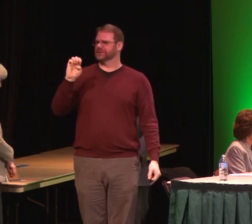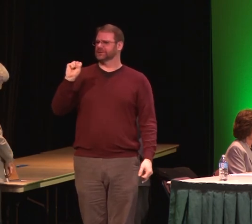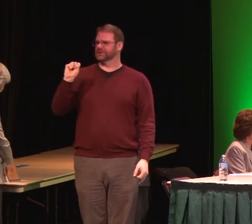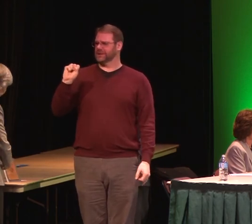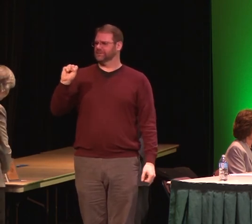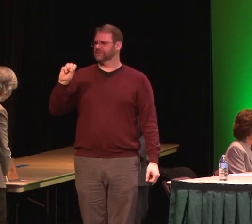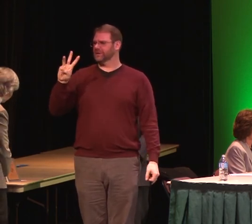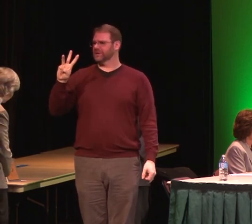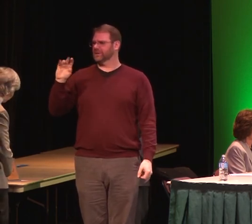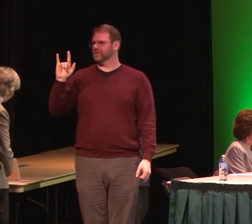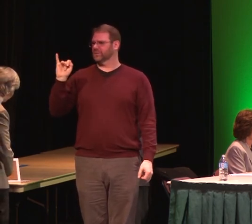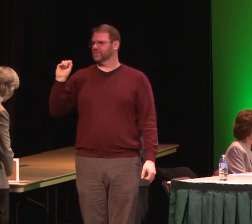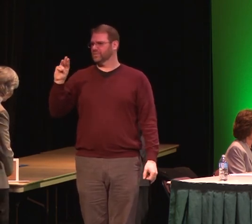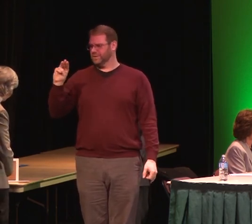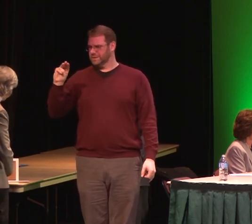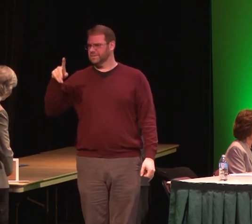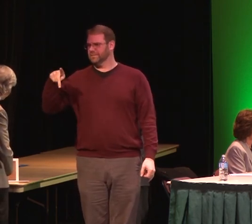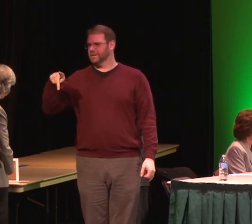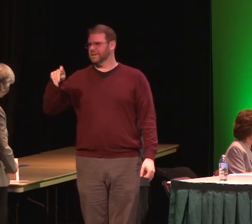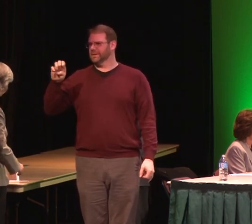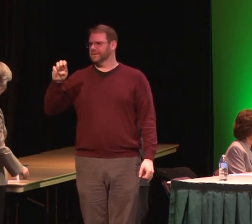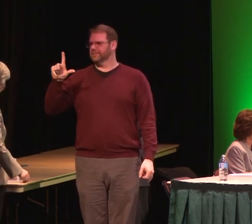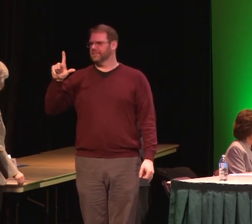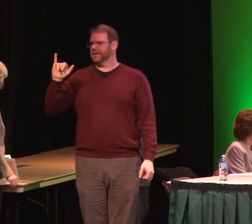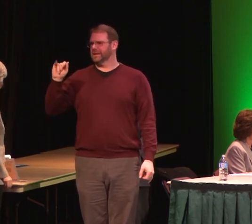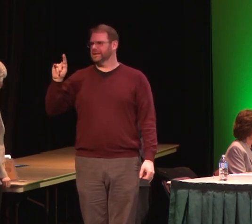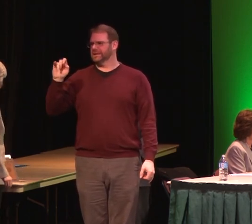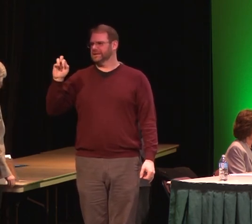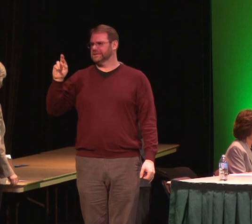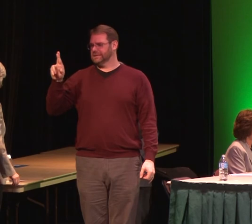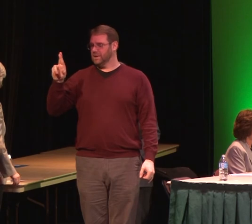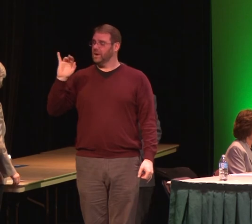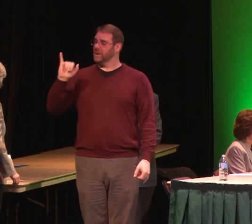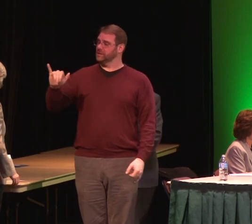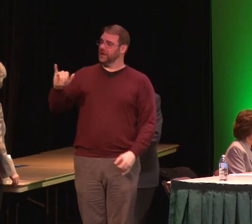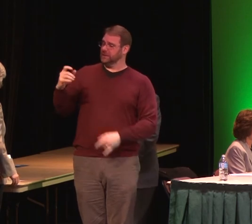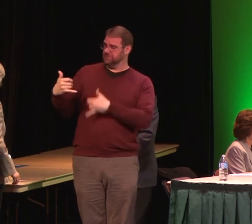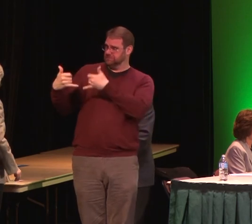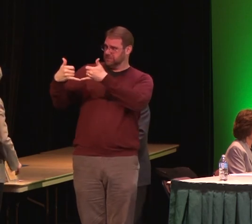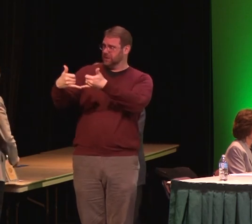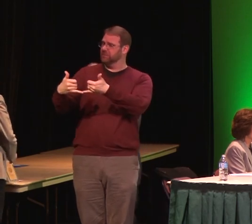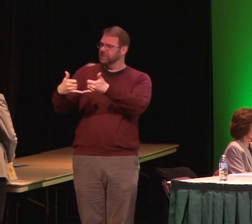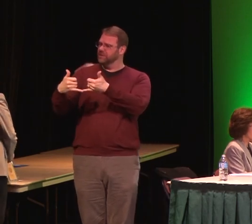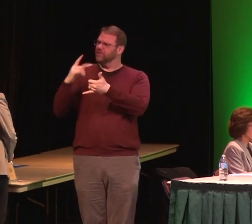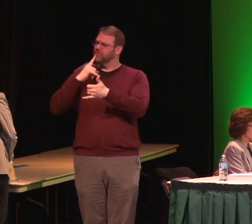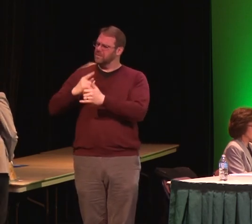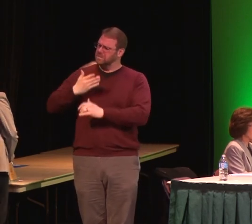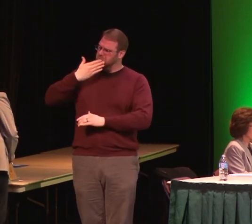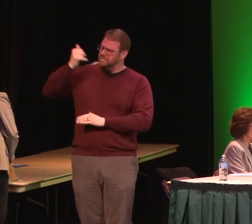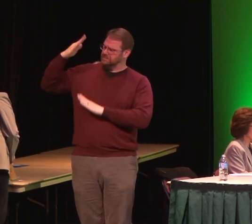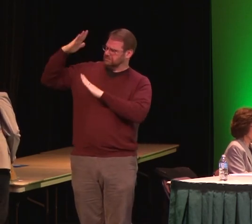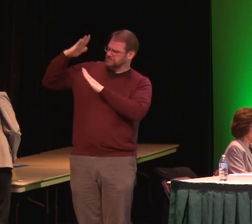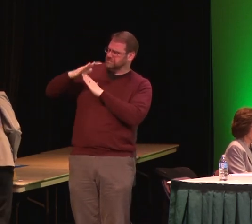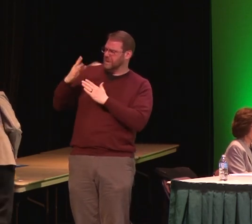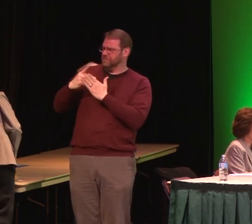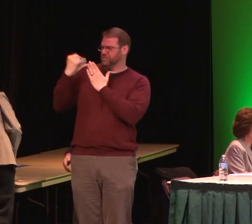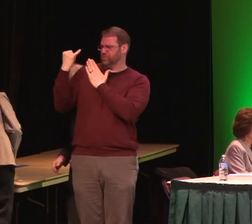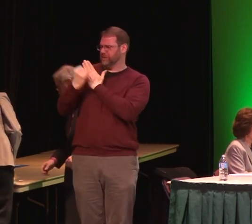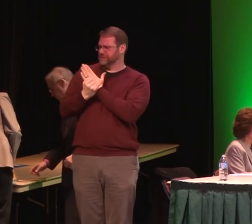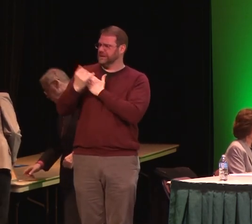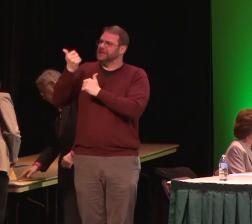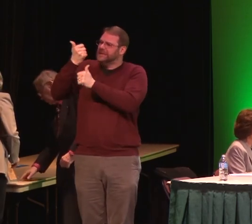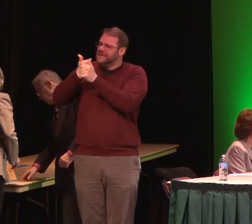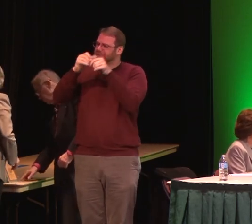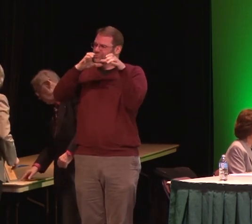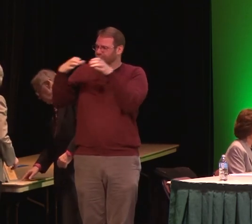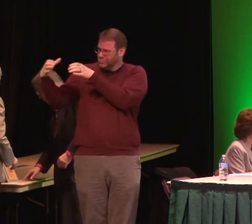Pelletier Award, which is given to an outstanding project of the fair in each division. And in the